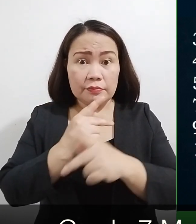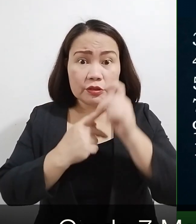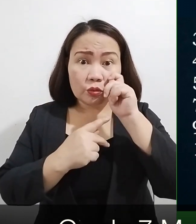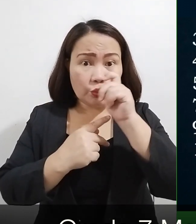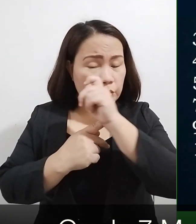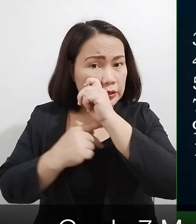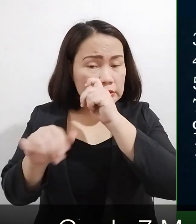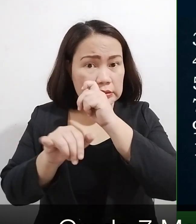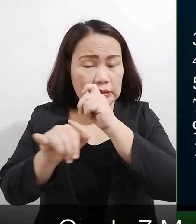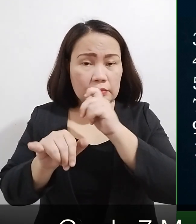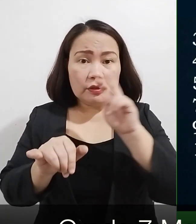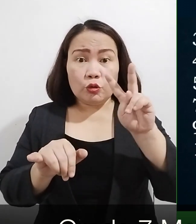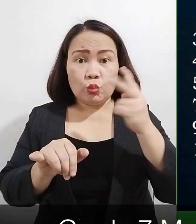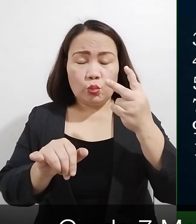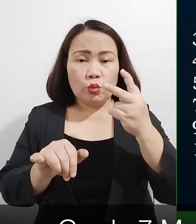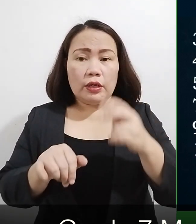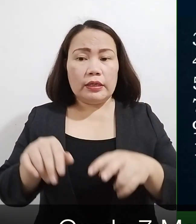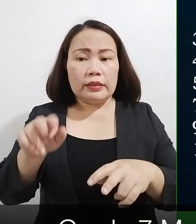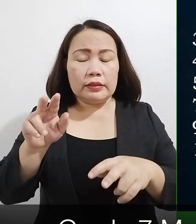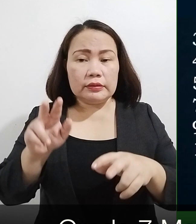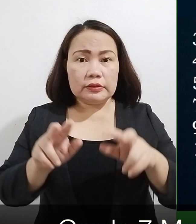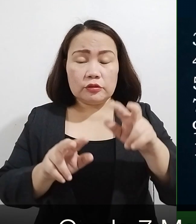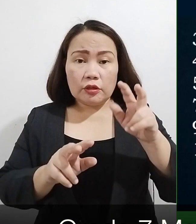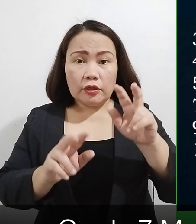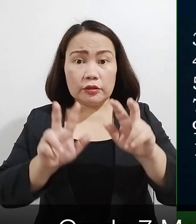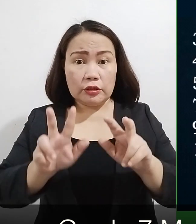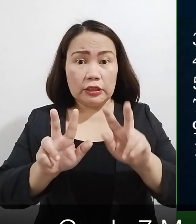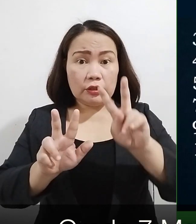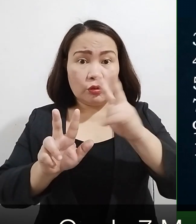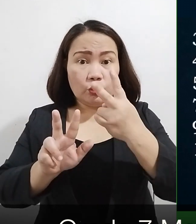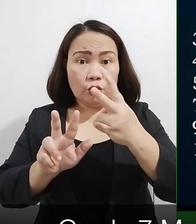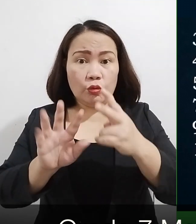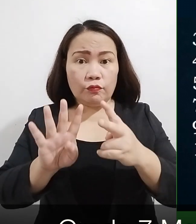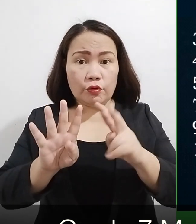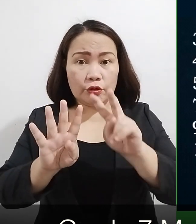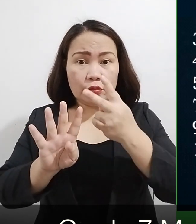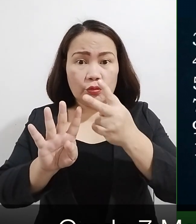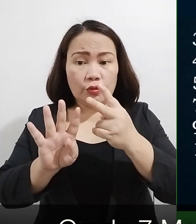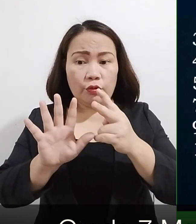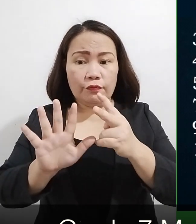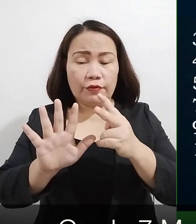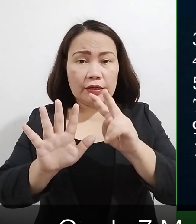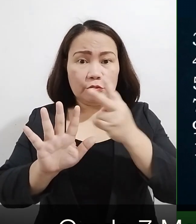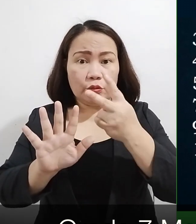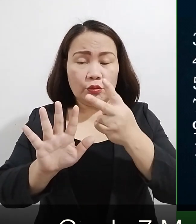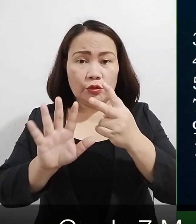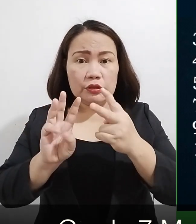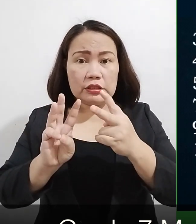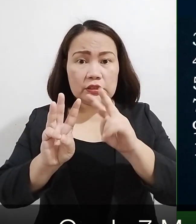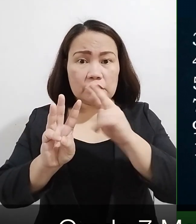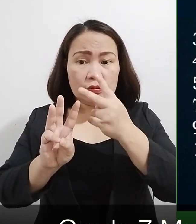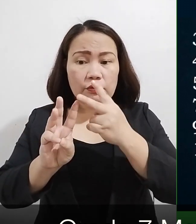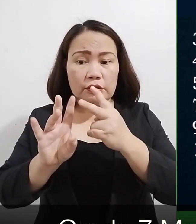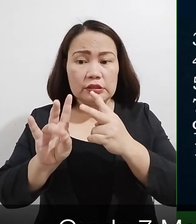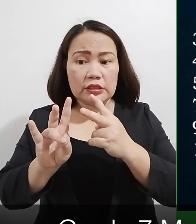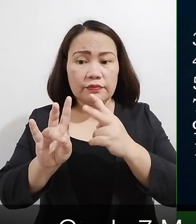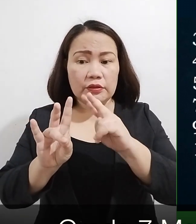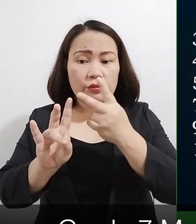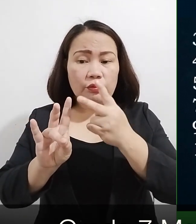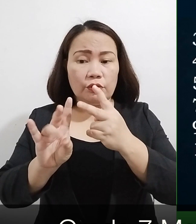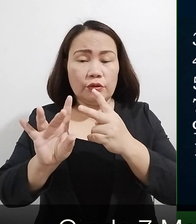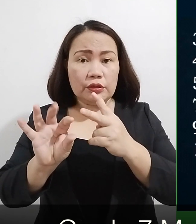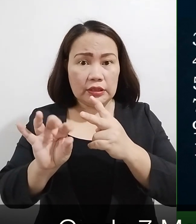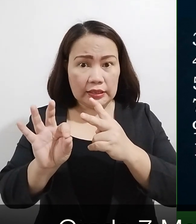sinabing square of these numbers, we will have this one. Okay? May makikita kayong square doon sa mga numbers na